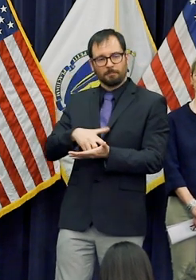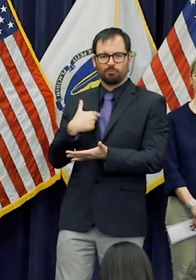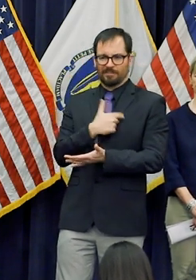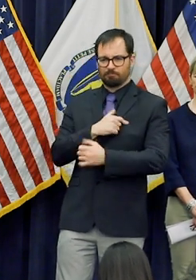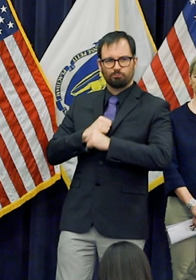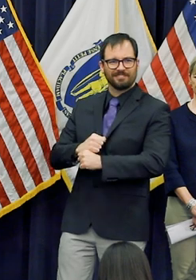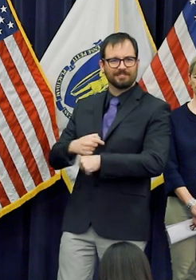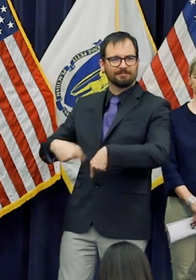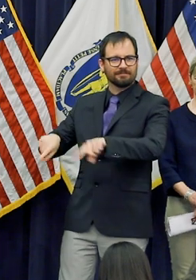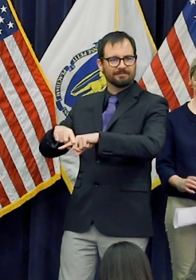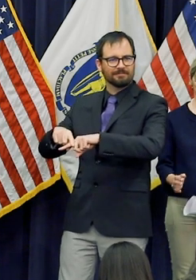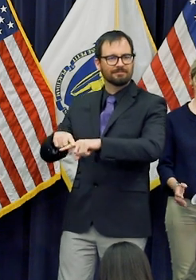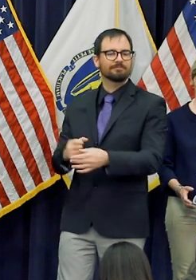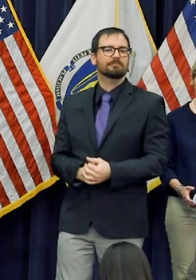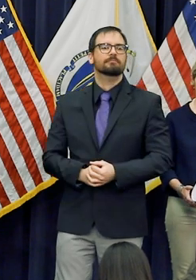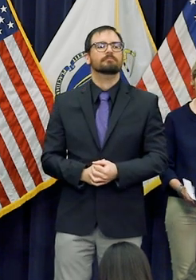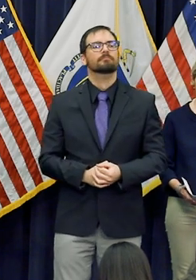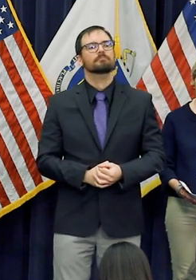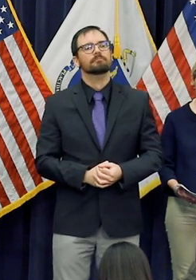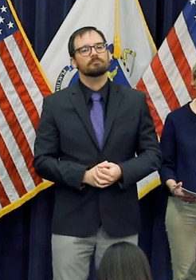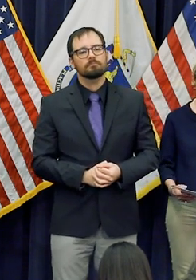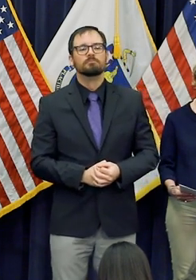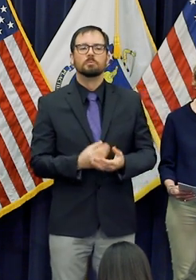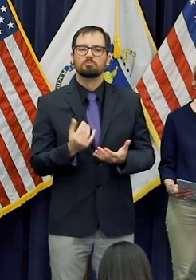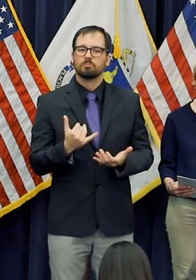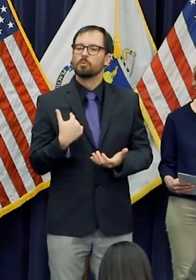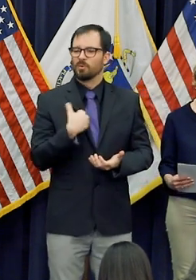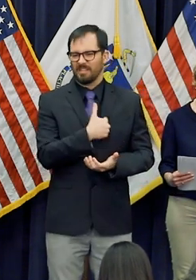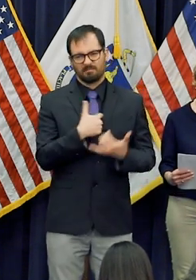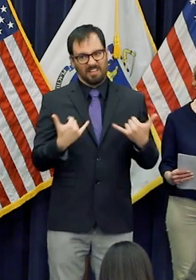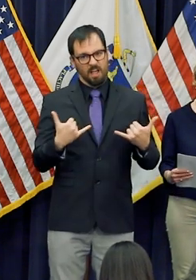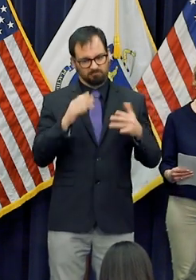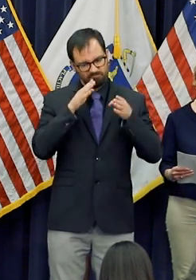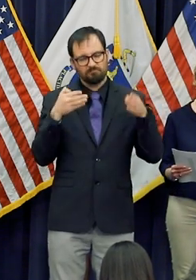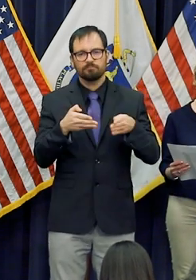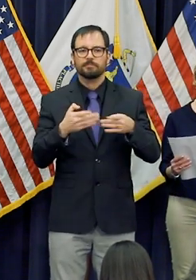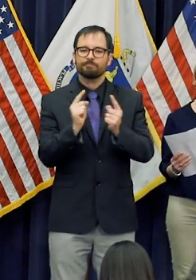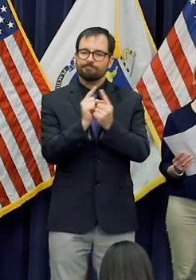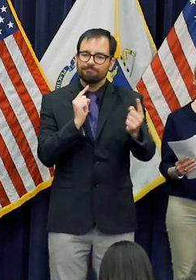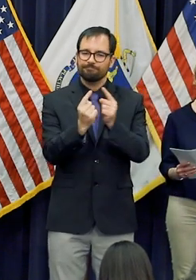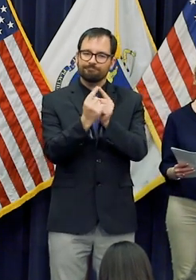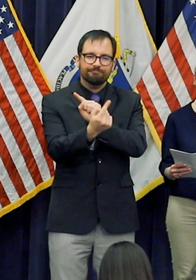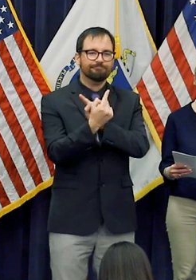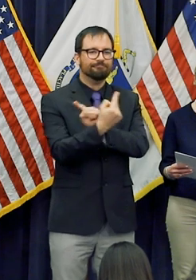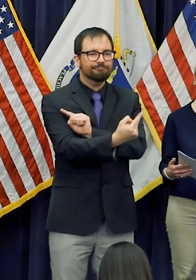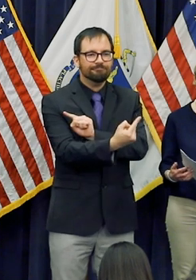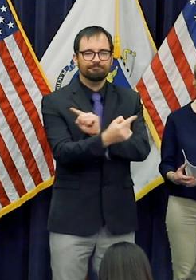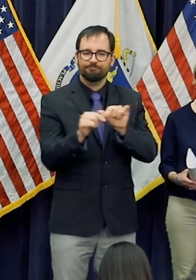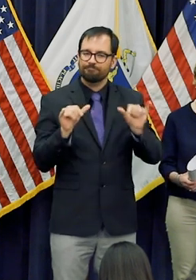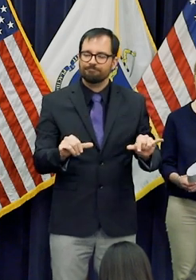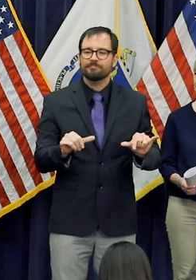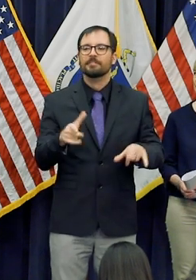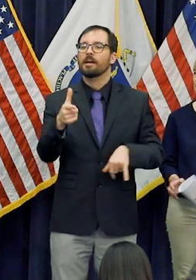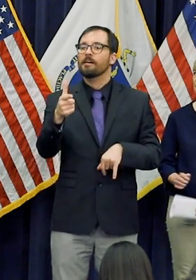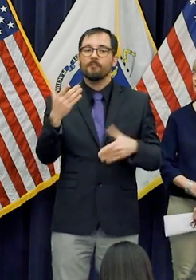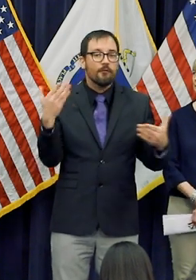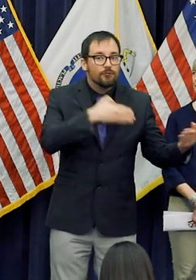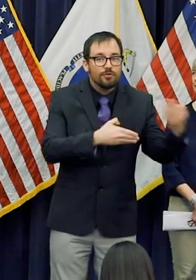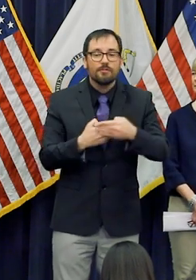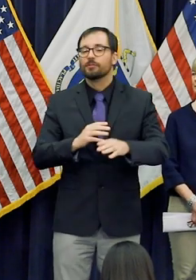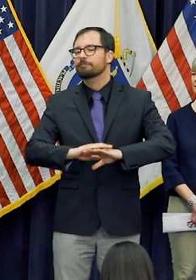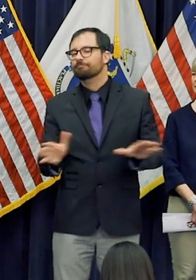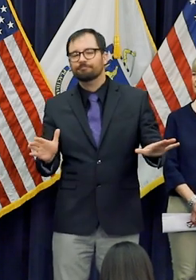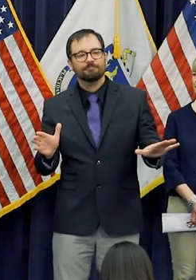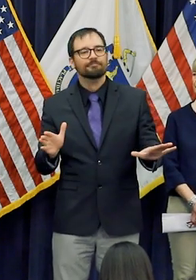do phone calls instead of meetings, and try to stay healthy. For me, that includes no longer visiting my 91-year-old dad in